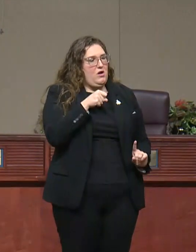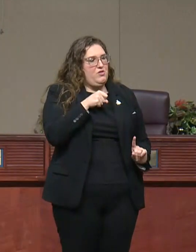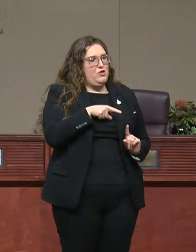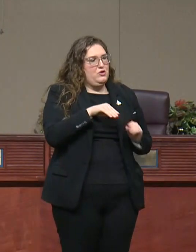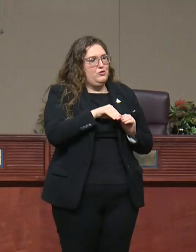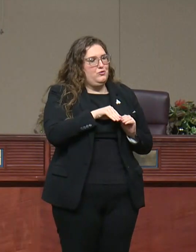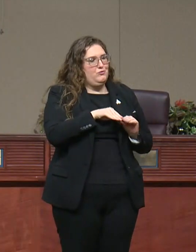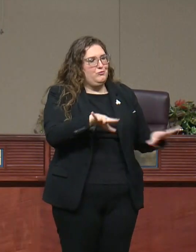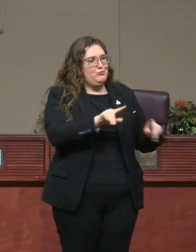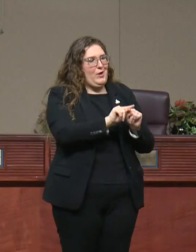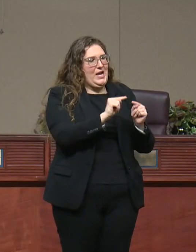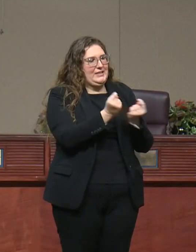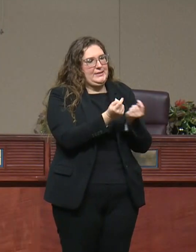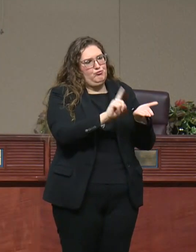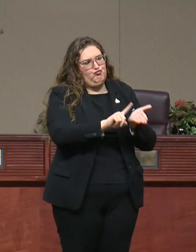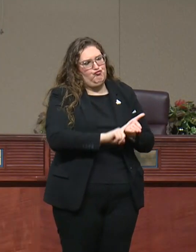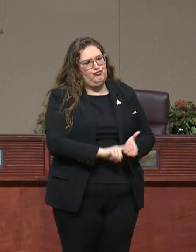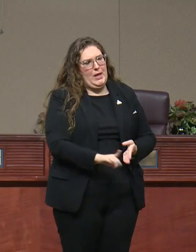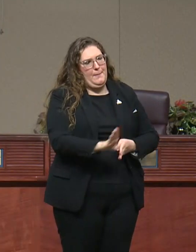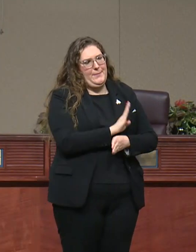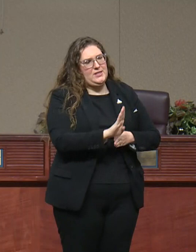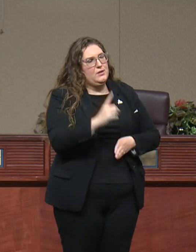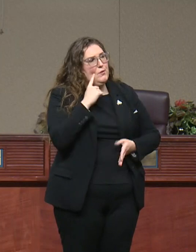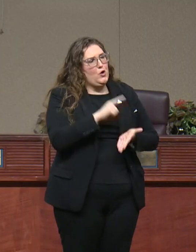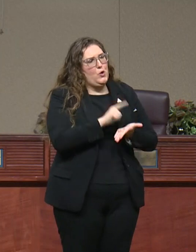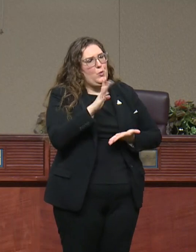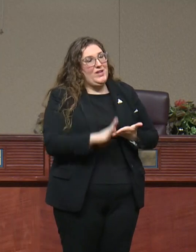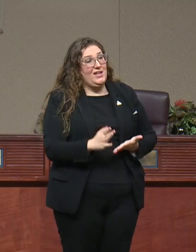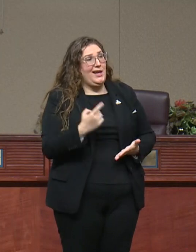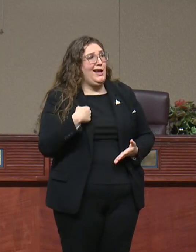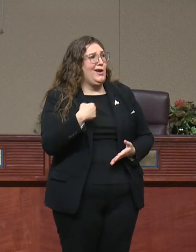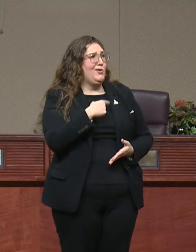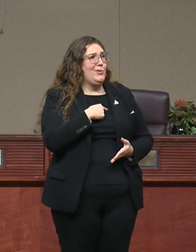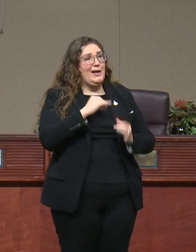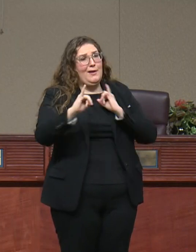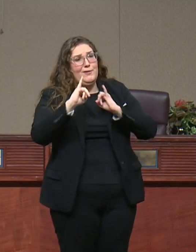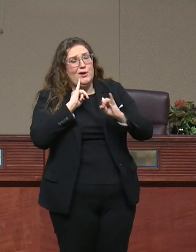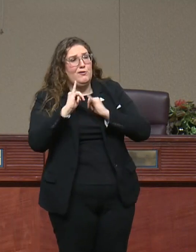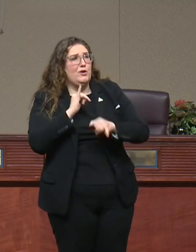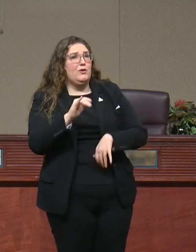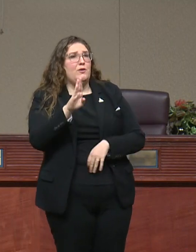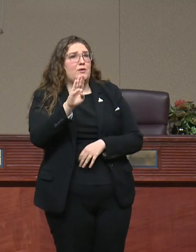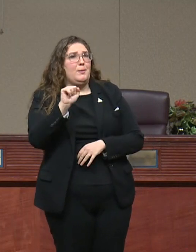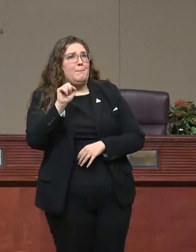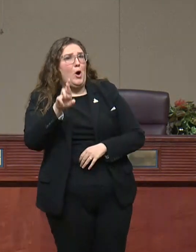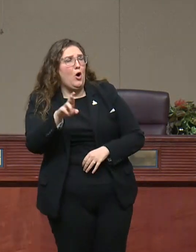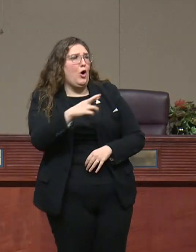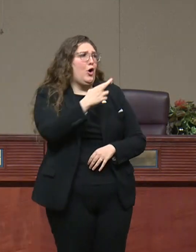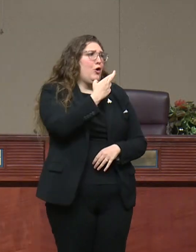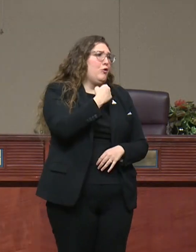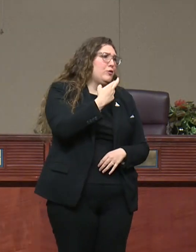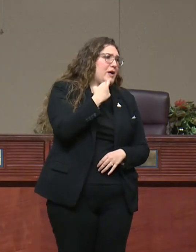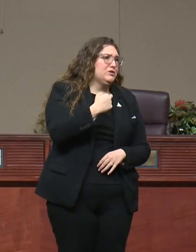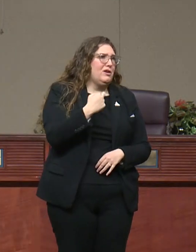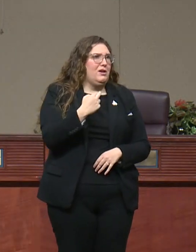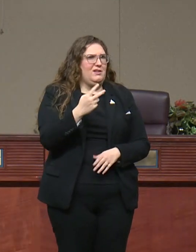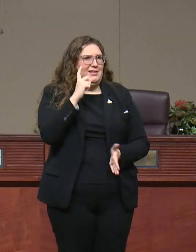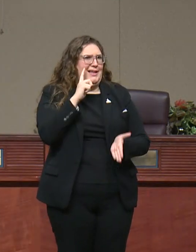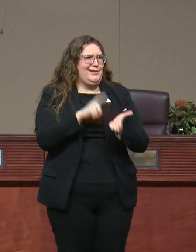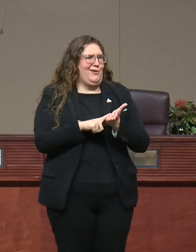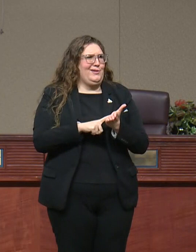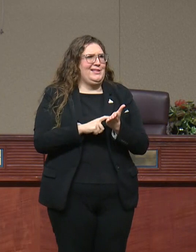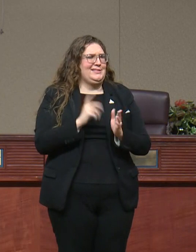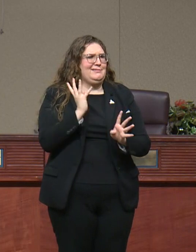weekend. We've done some stories with some of the bars/restaurants that have had long lines and people maybe complaining that there weren't